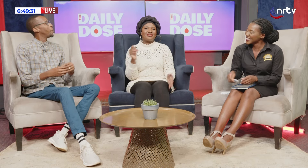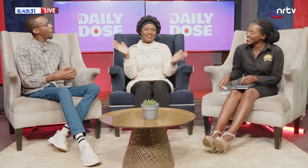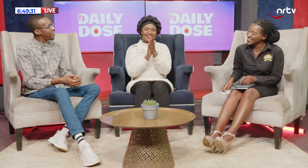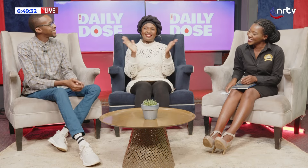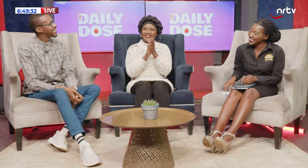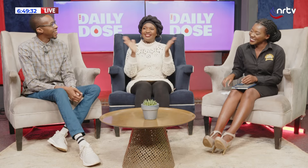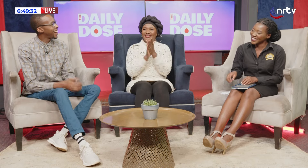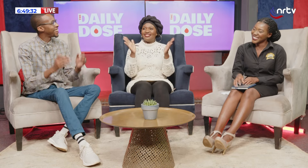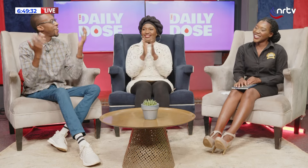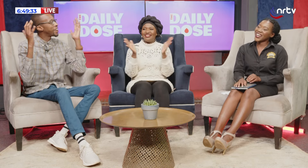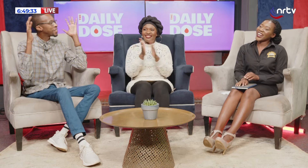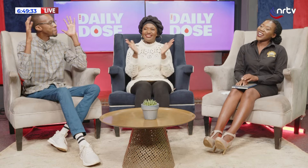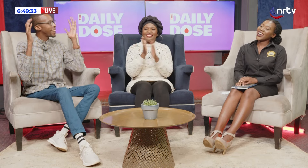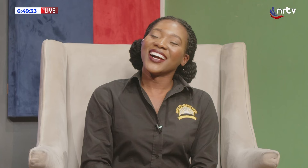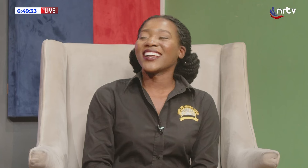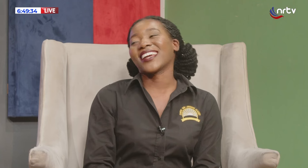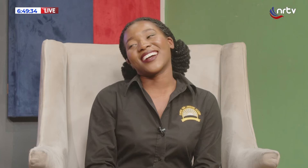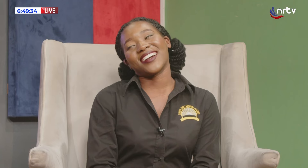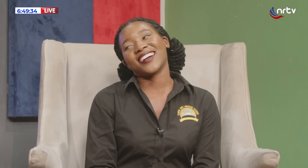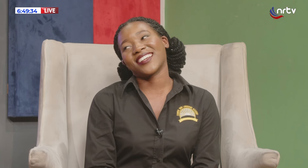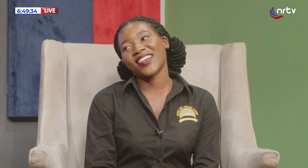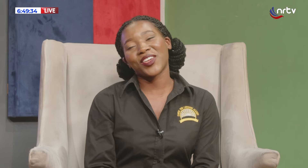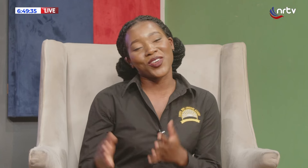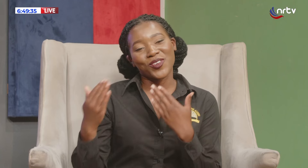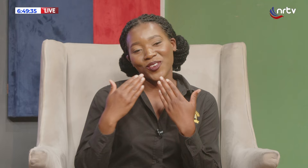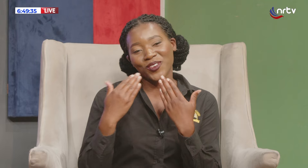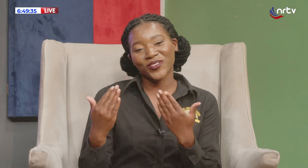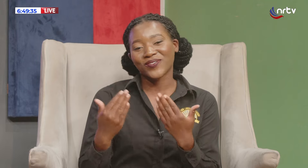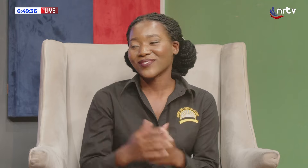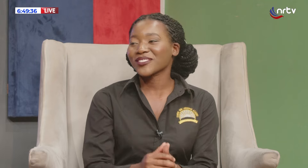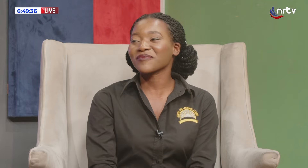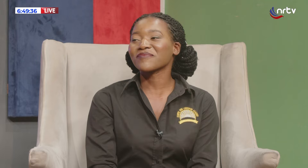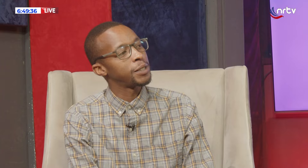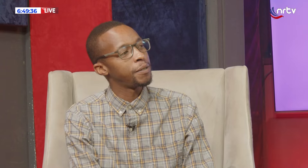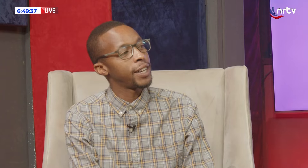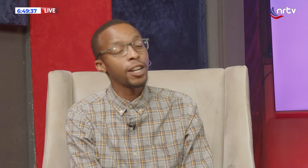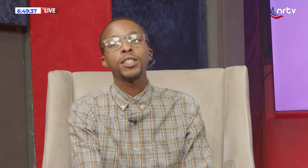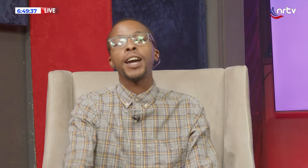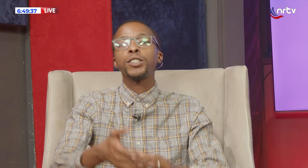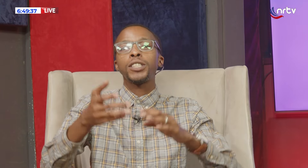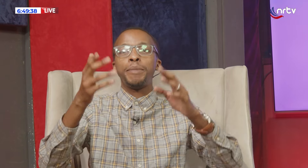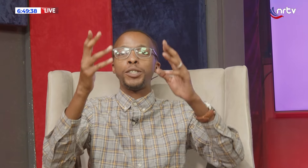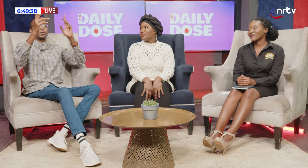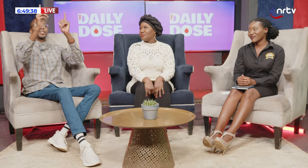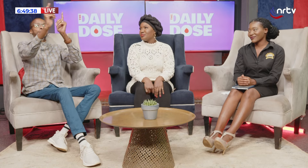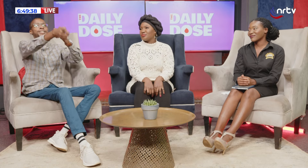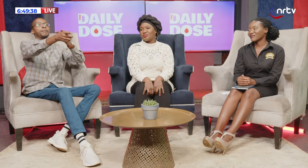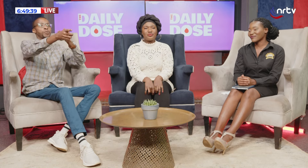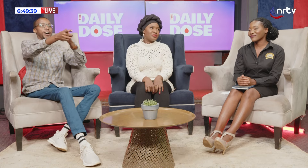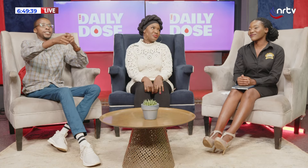Well done. Oh, that's amazing, yeah, man. Thank you. Oh my gosh, that must have been so much fun. And shout out to the guys who actually made sure those images came to us. Mm-hmm.